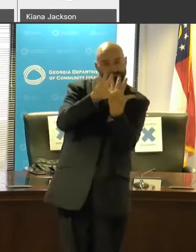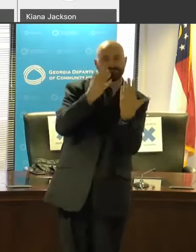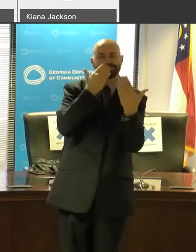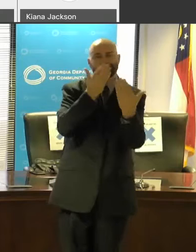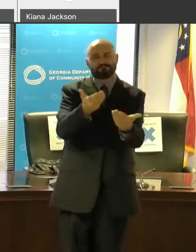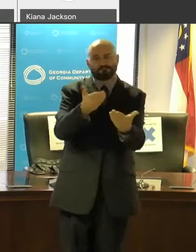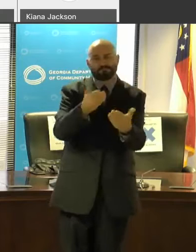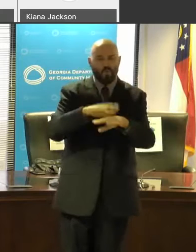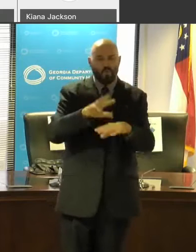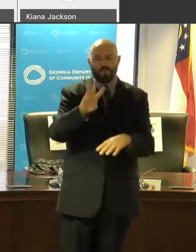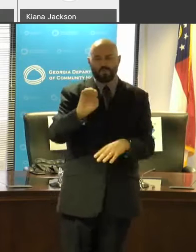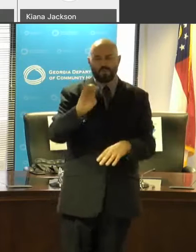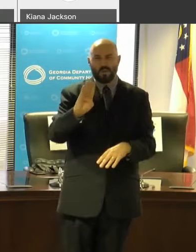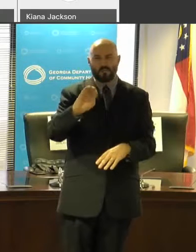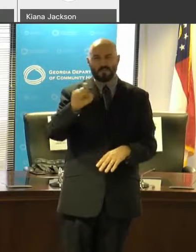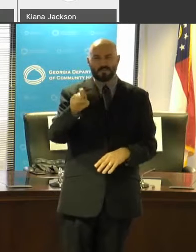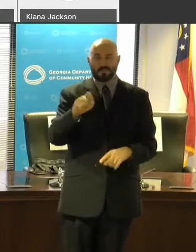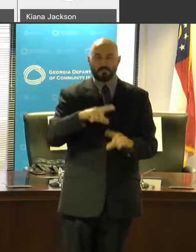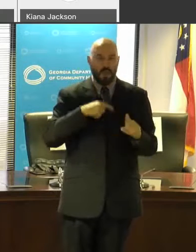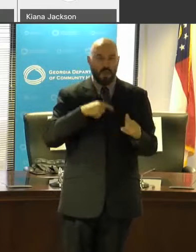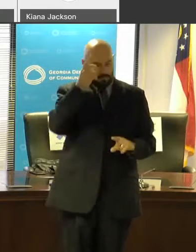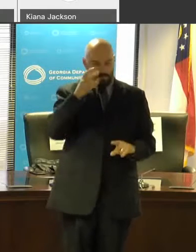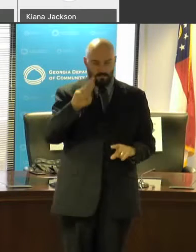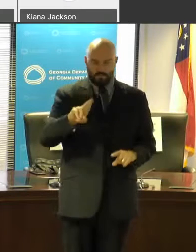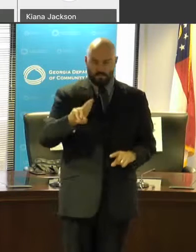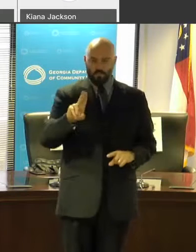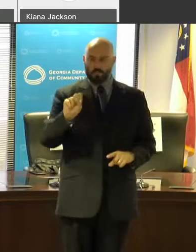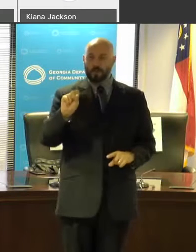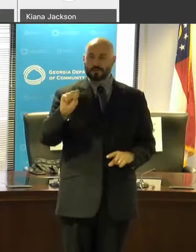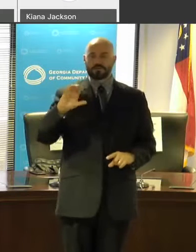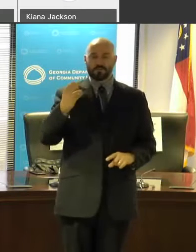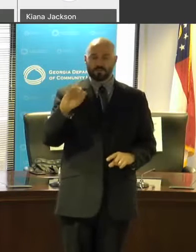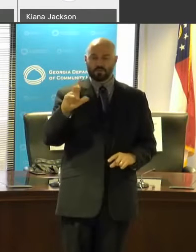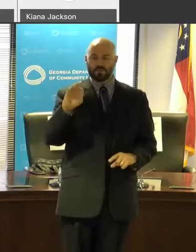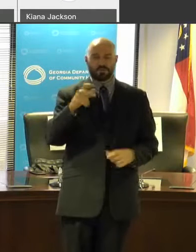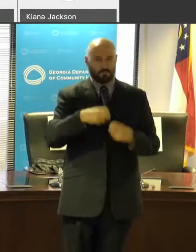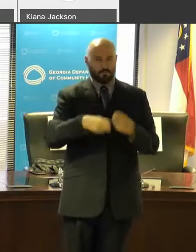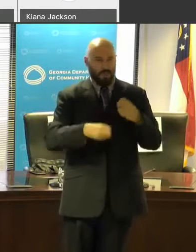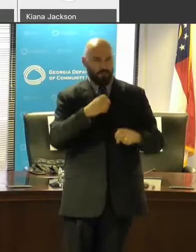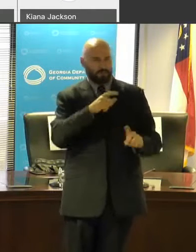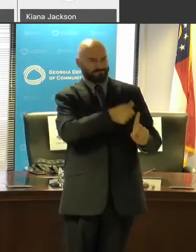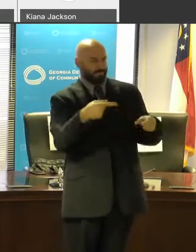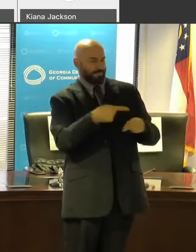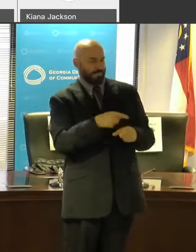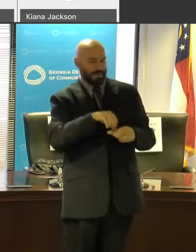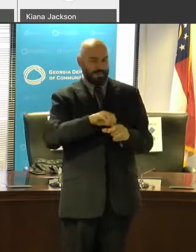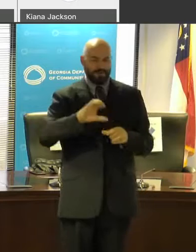Childers got some problems down his way in Americas, but glad you could join us on the phone there, Russ.